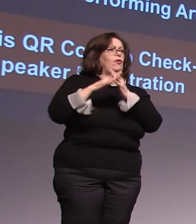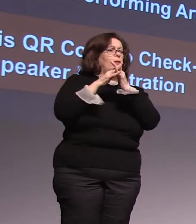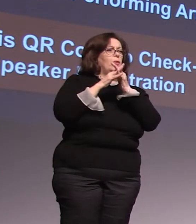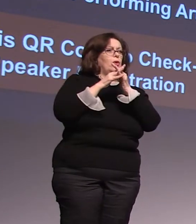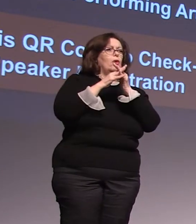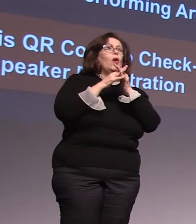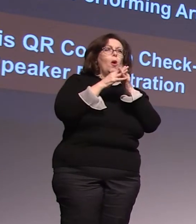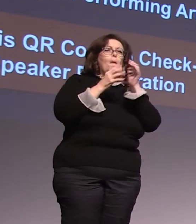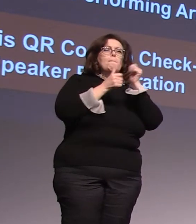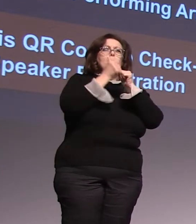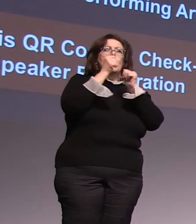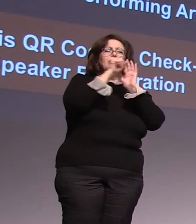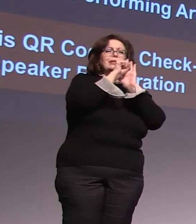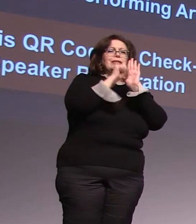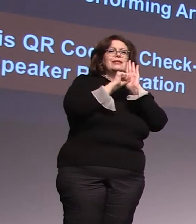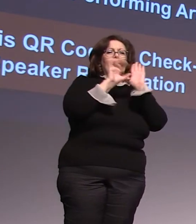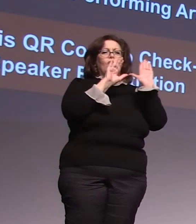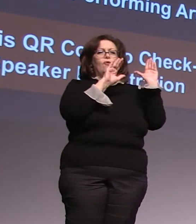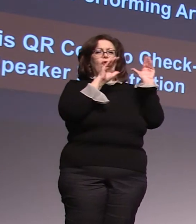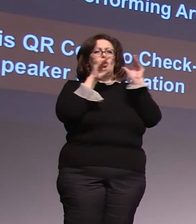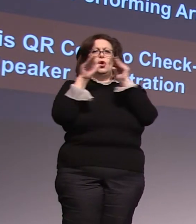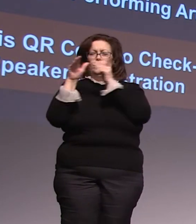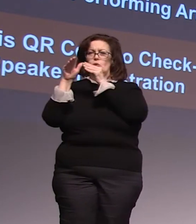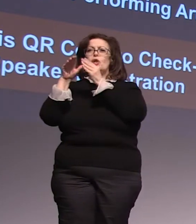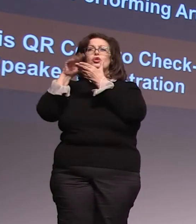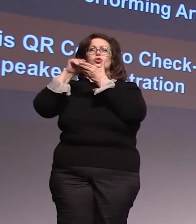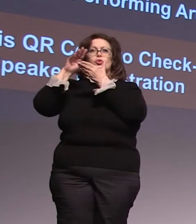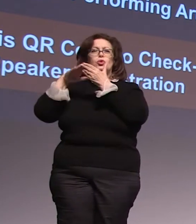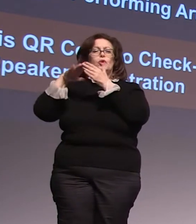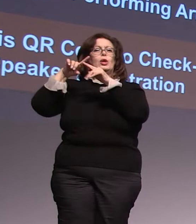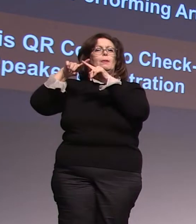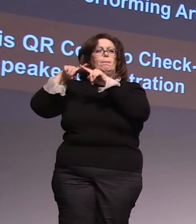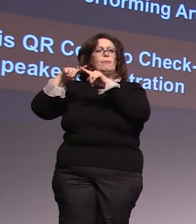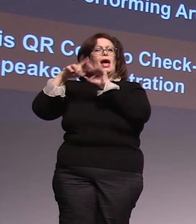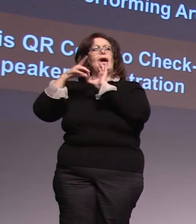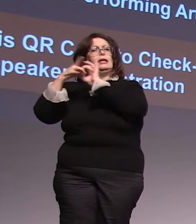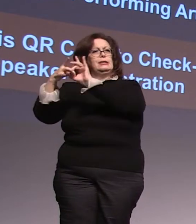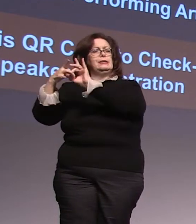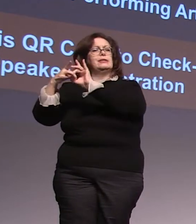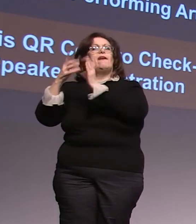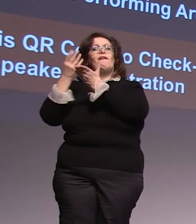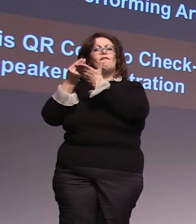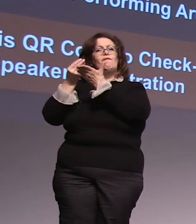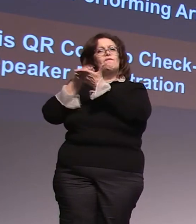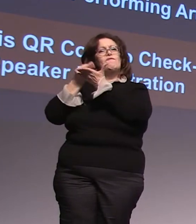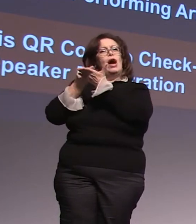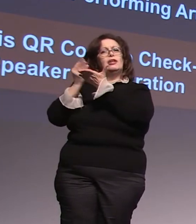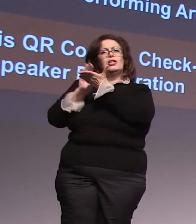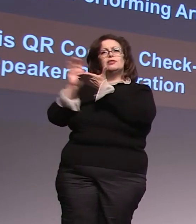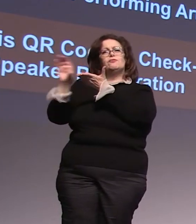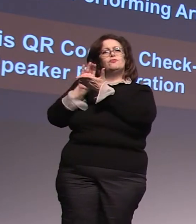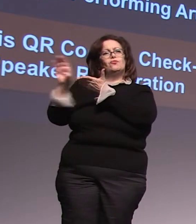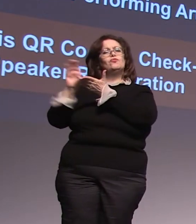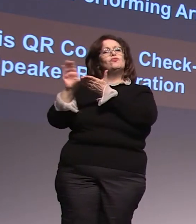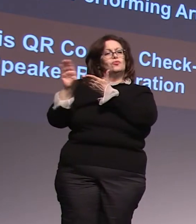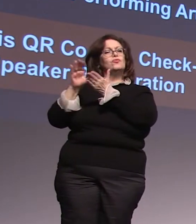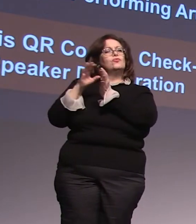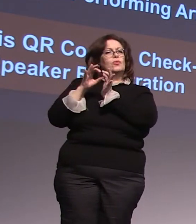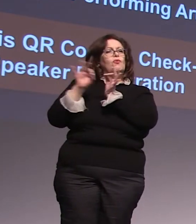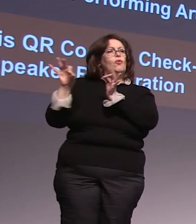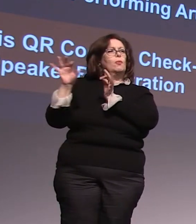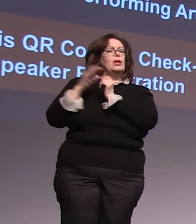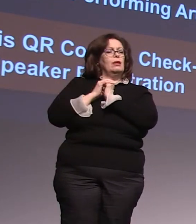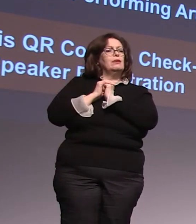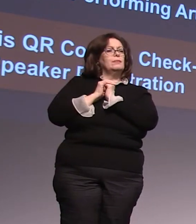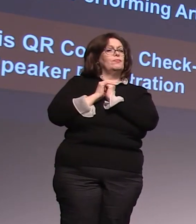state is now moving towards a student-based funding formula. That is almost three dozen states. We're at 35 or 36 right now. And